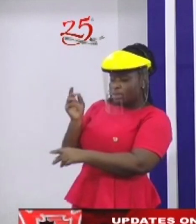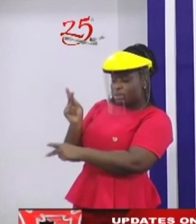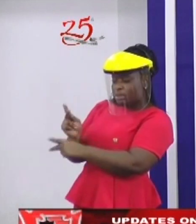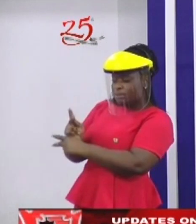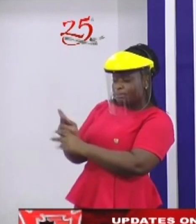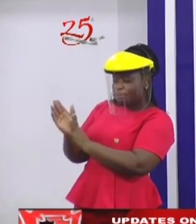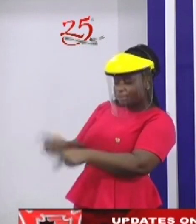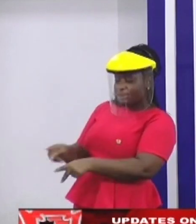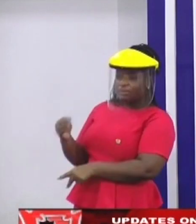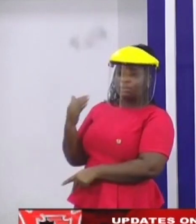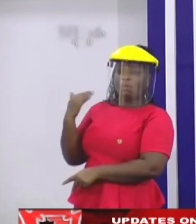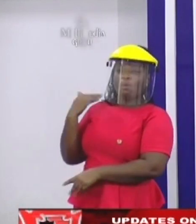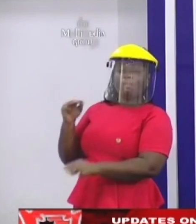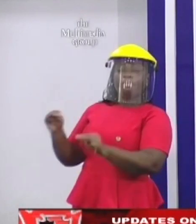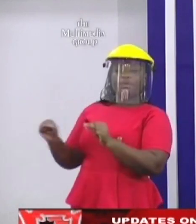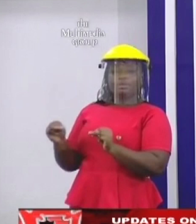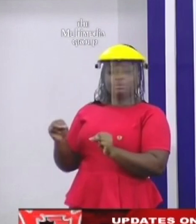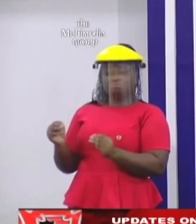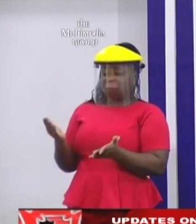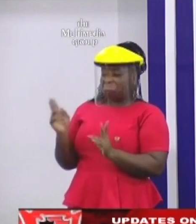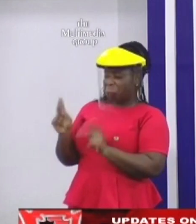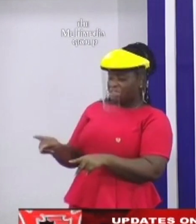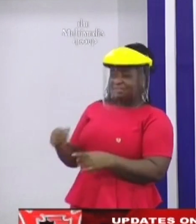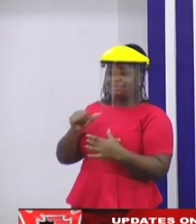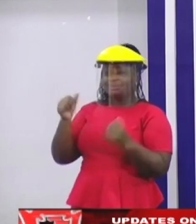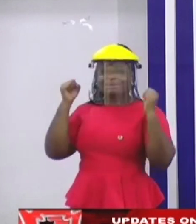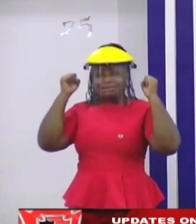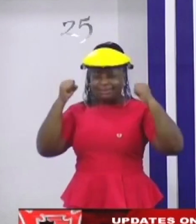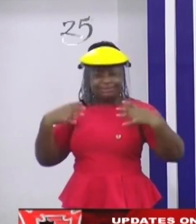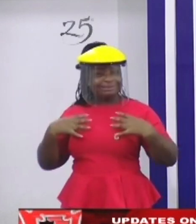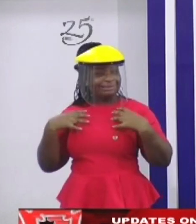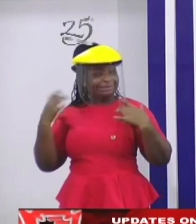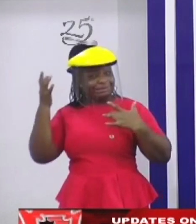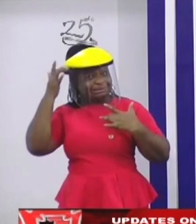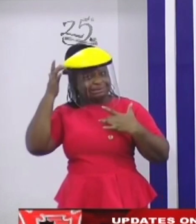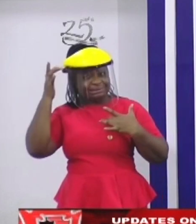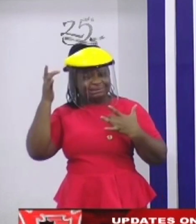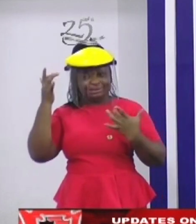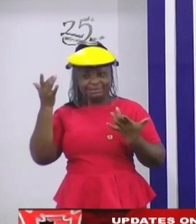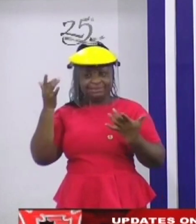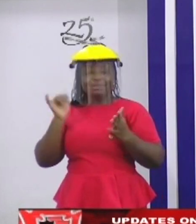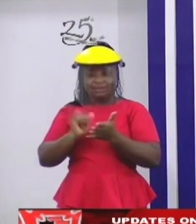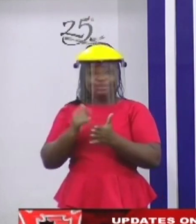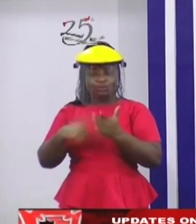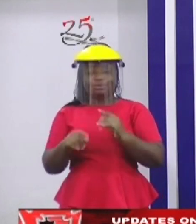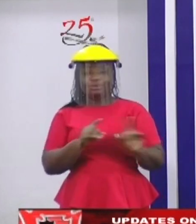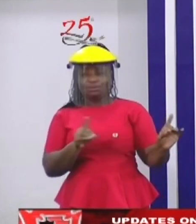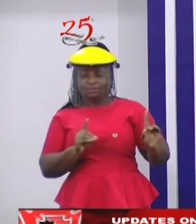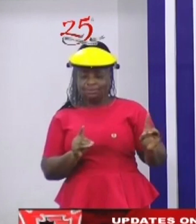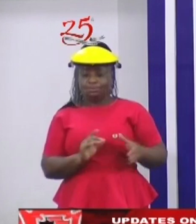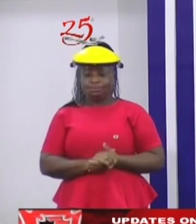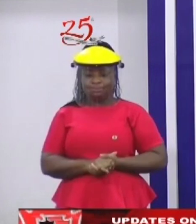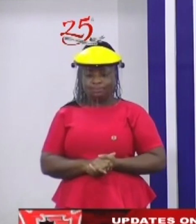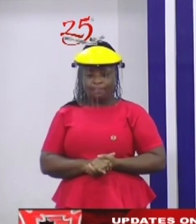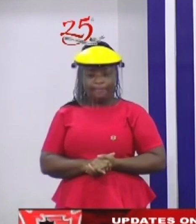any comorbidity and you have a mild symptom or no symptom at all, and that is what we do.